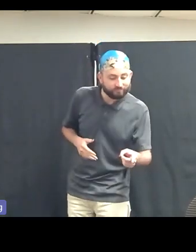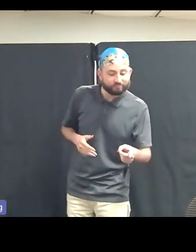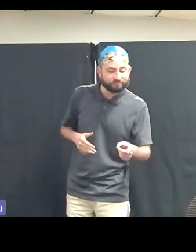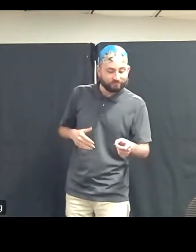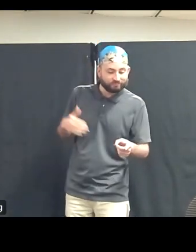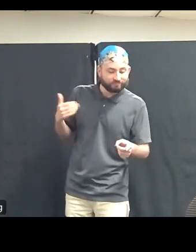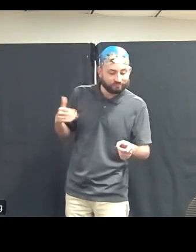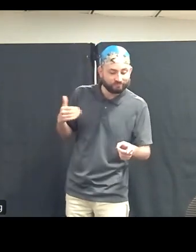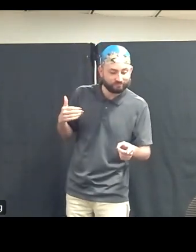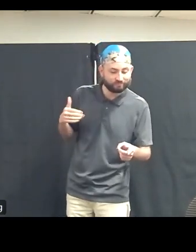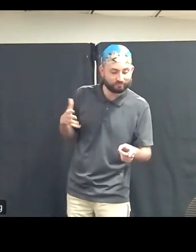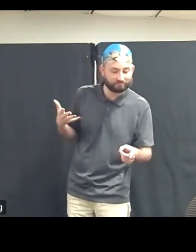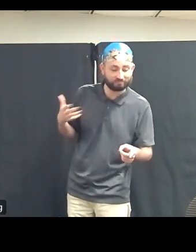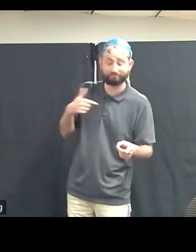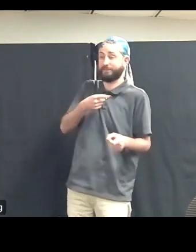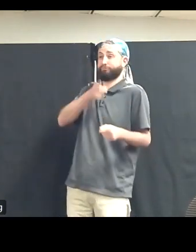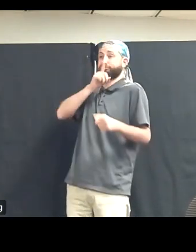meeting.